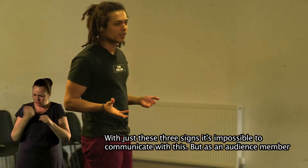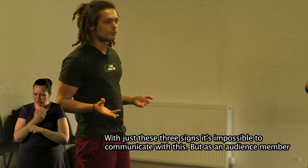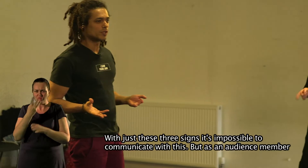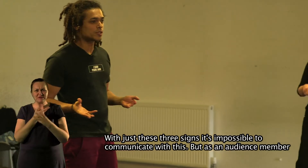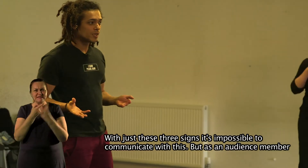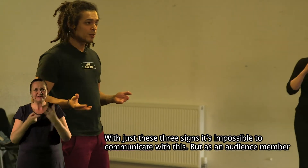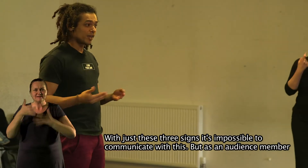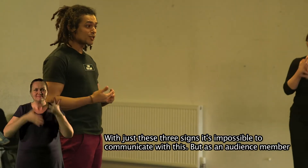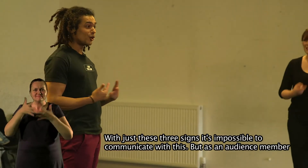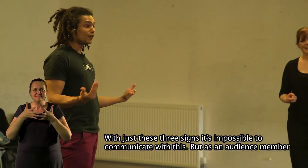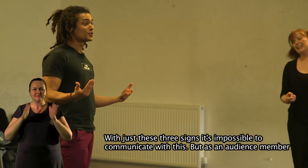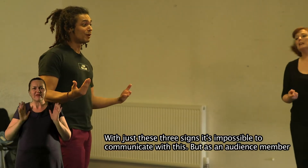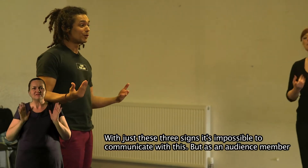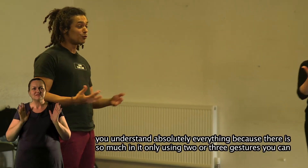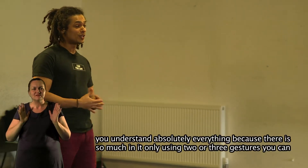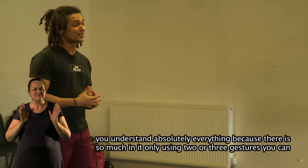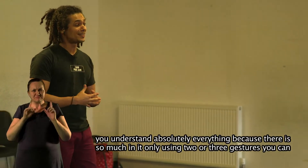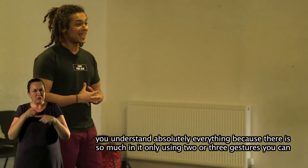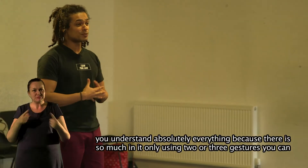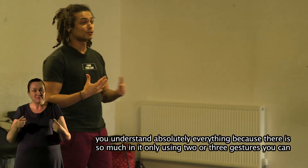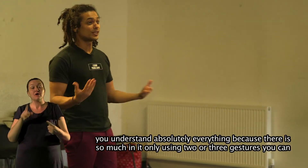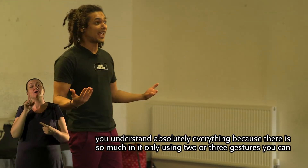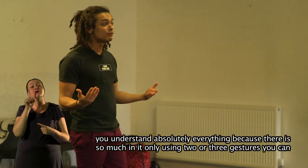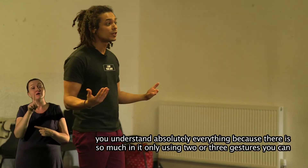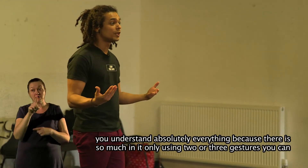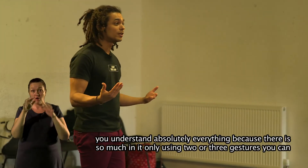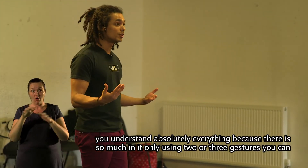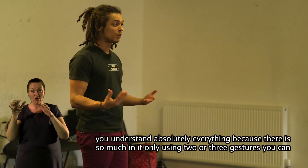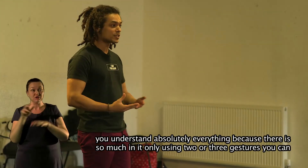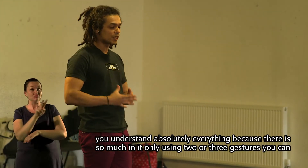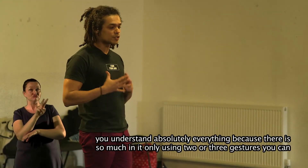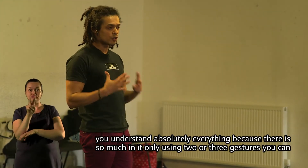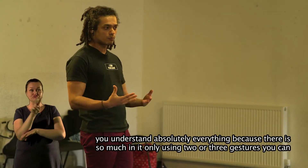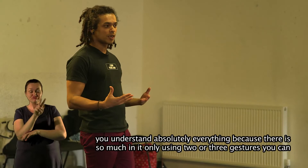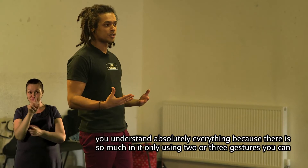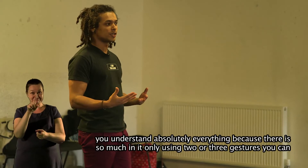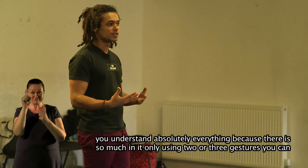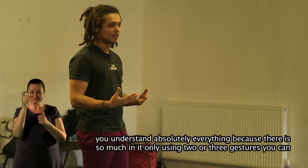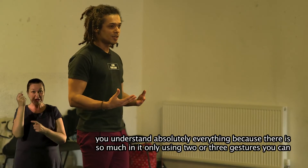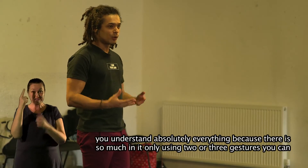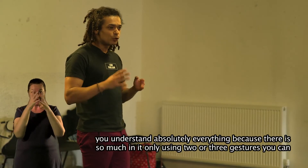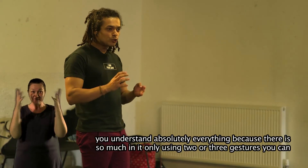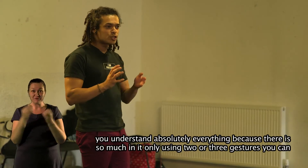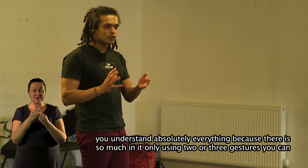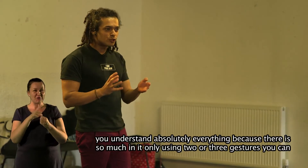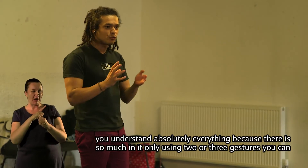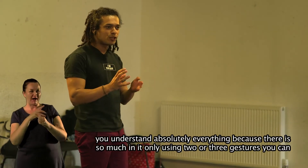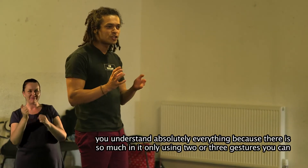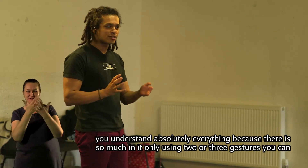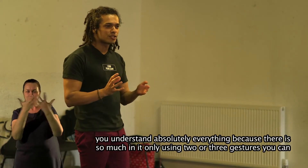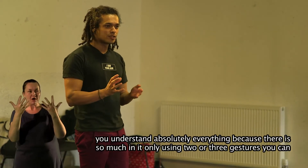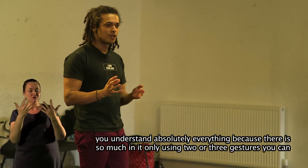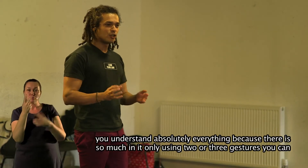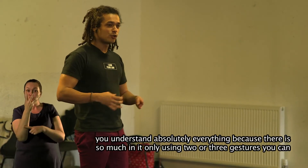to communicate with this. But as an audience member, you understand absolutely everything, you know, because there's so much in it. Only using 2,